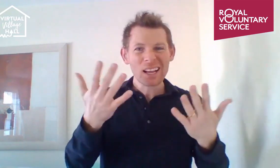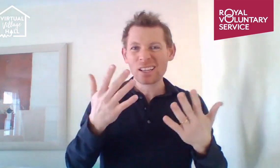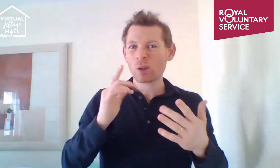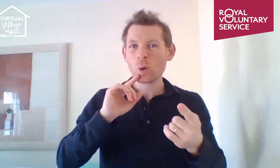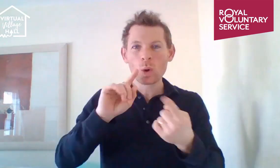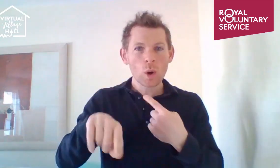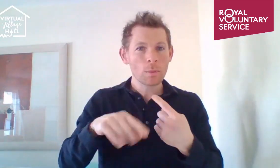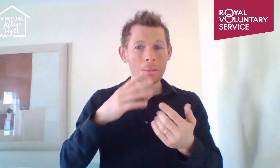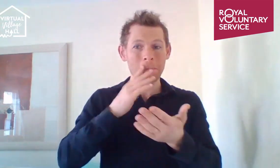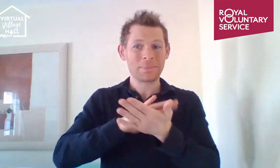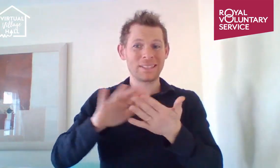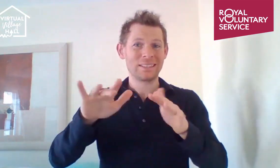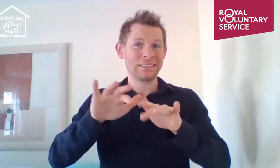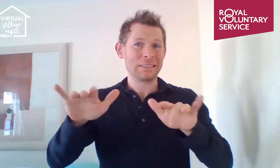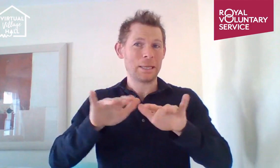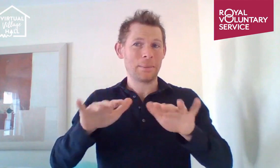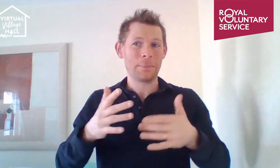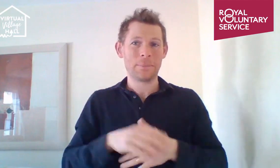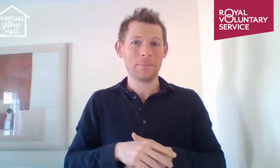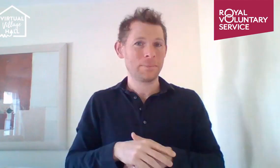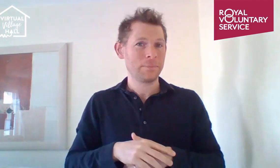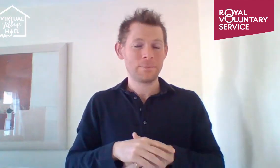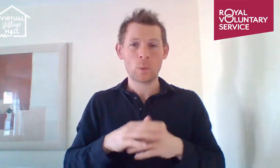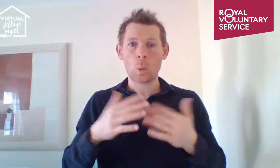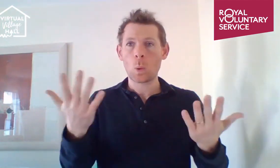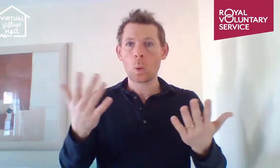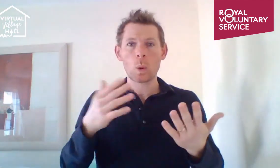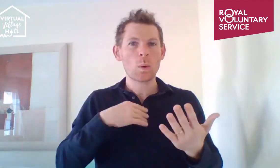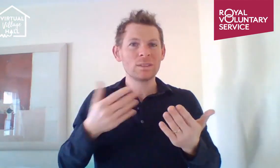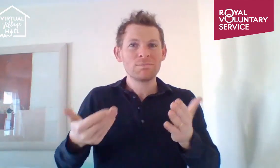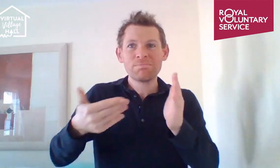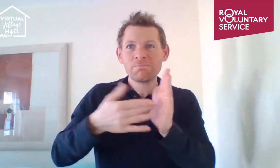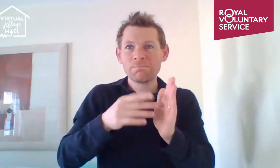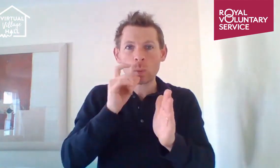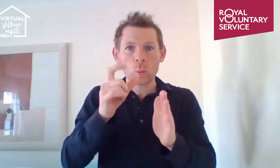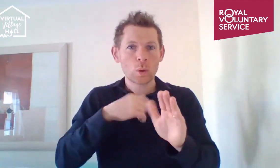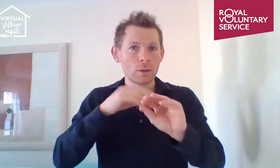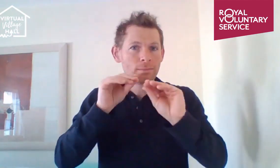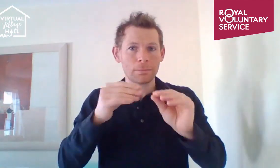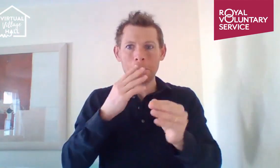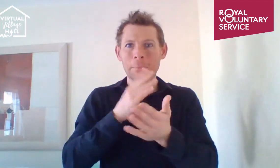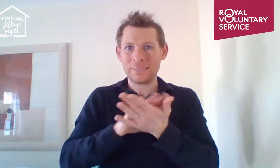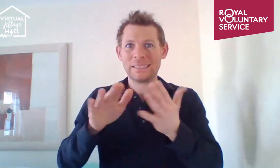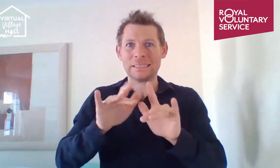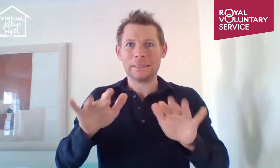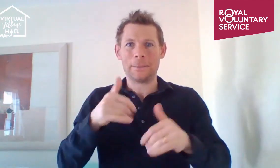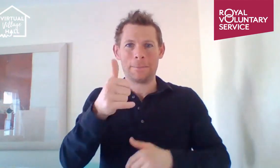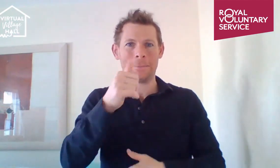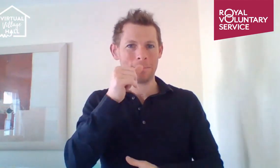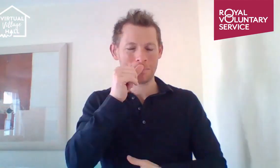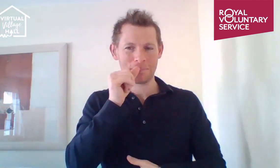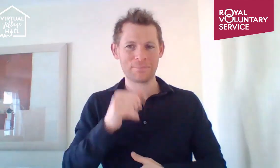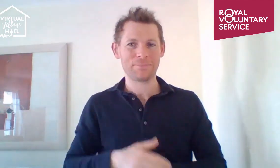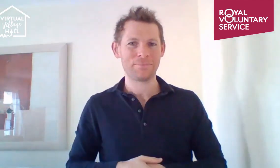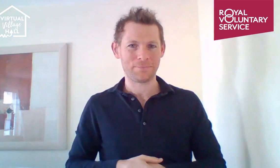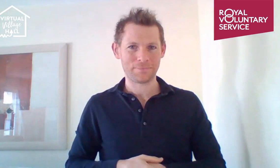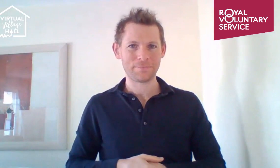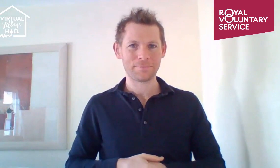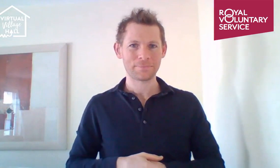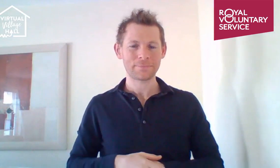If you have any comments or any questions, please feel free to type them. Or if there's any signs that you would like to know, please feel free to type them